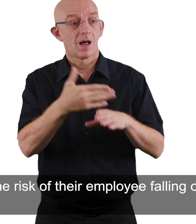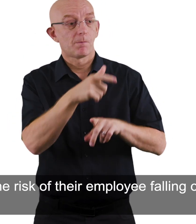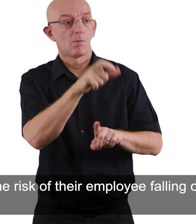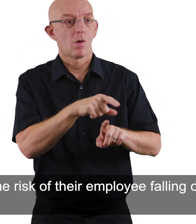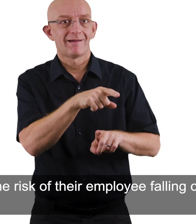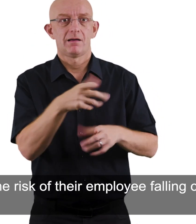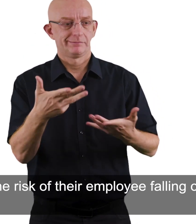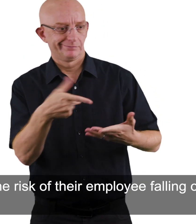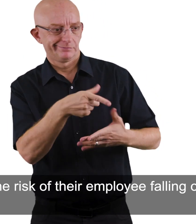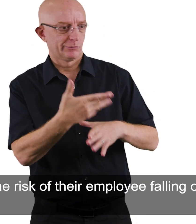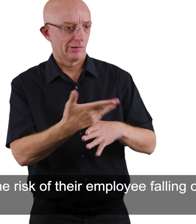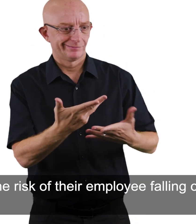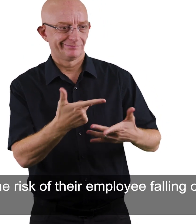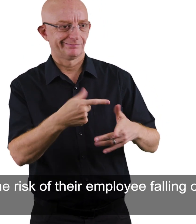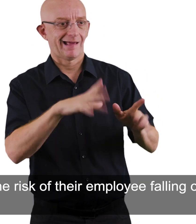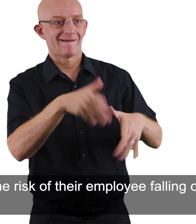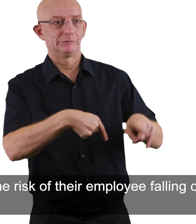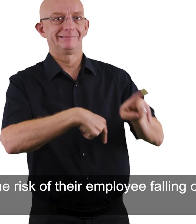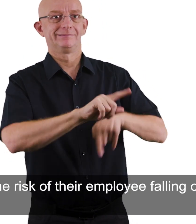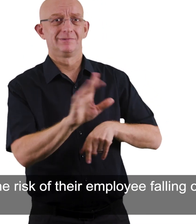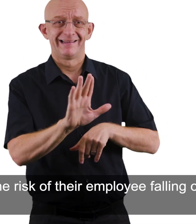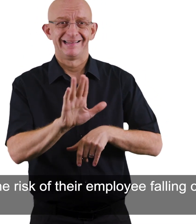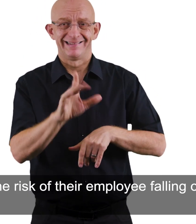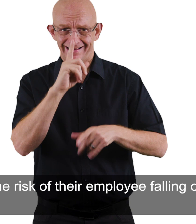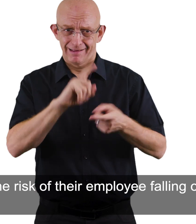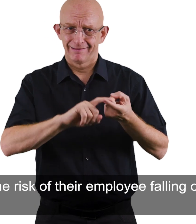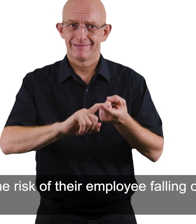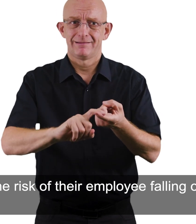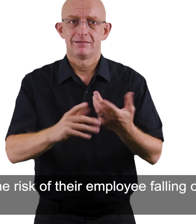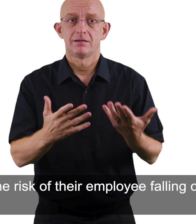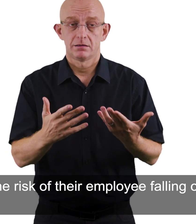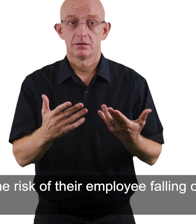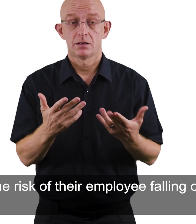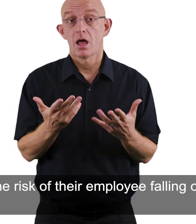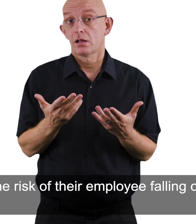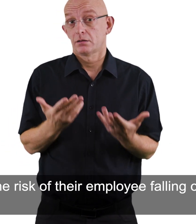could reduce the risk of their employee falling out of work.